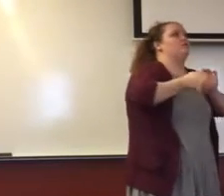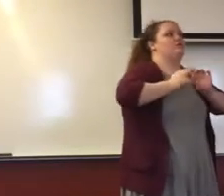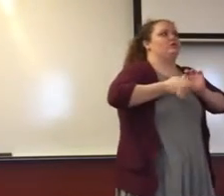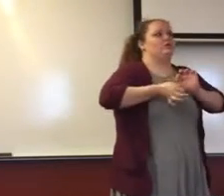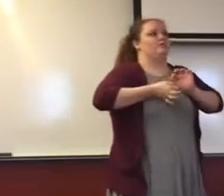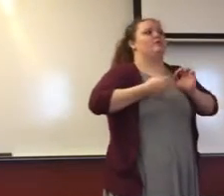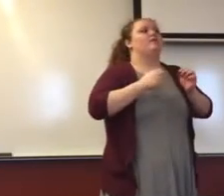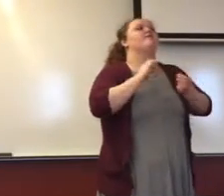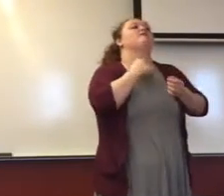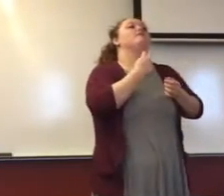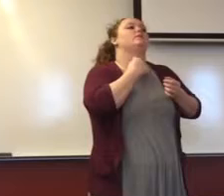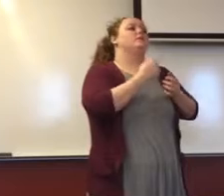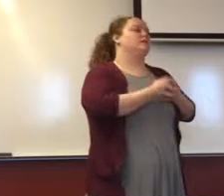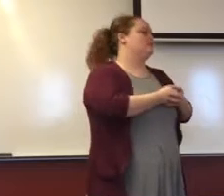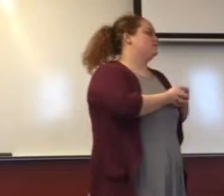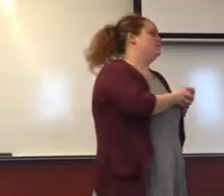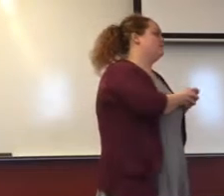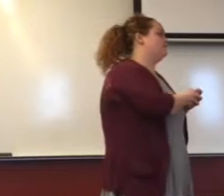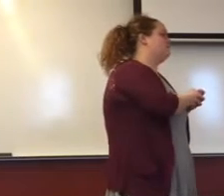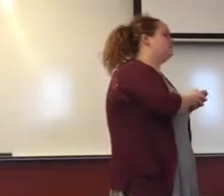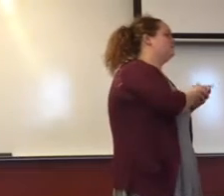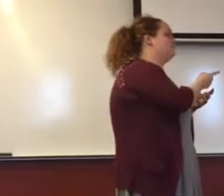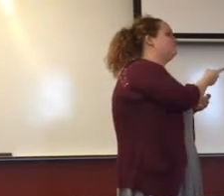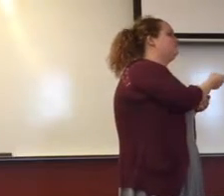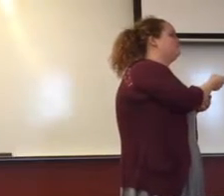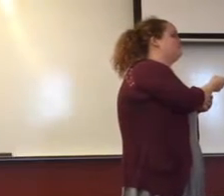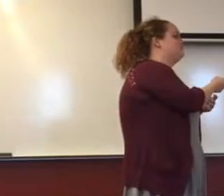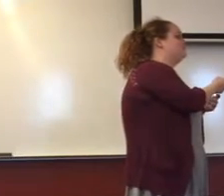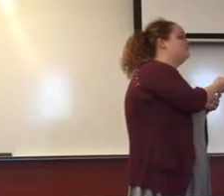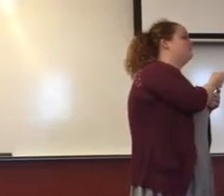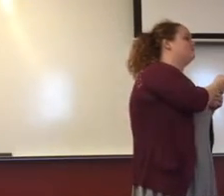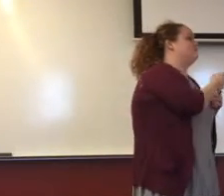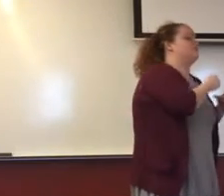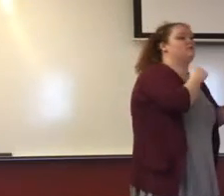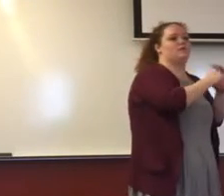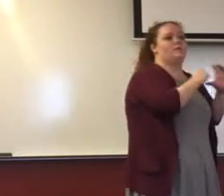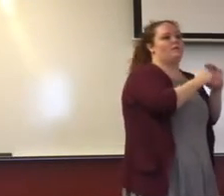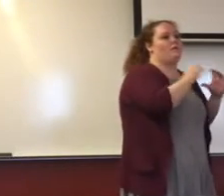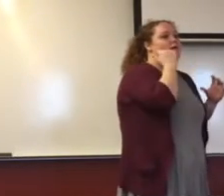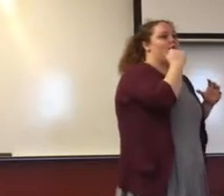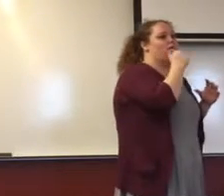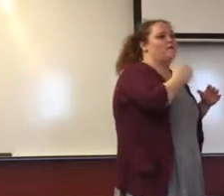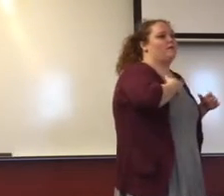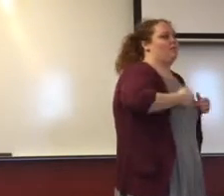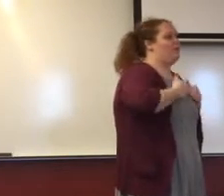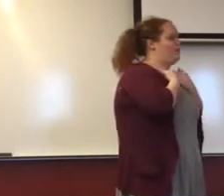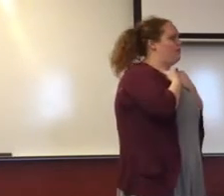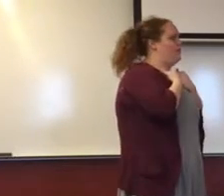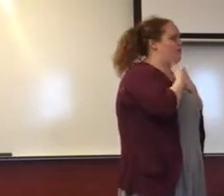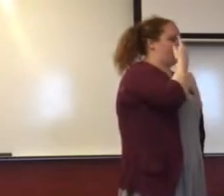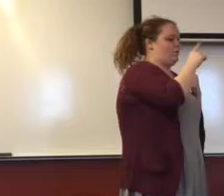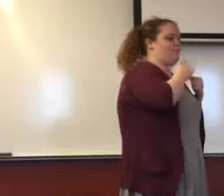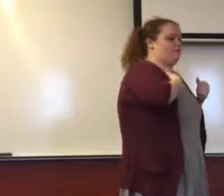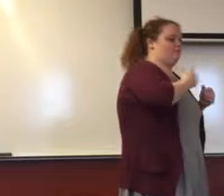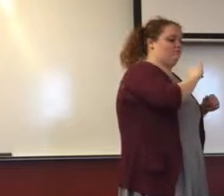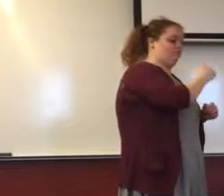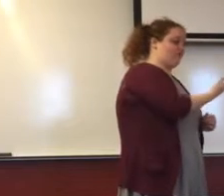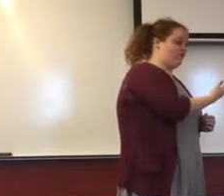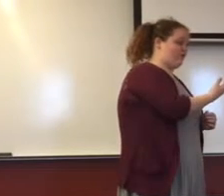Girl, I have to SimCom every day when I'm at work. I have to SimCom every day because there are residents who specifically need you to